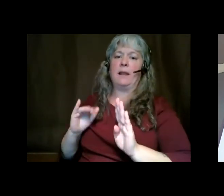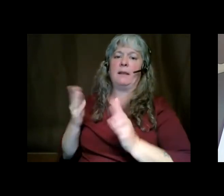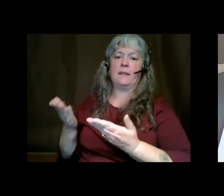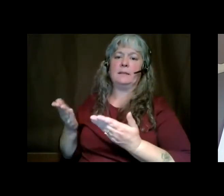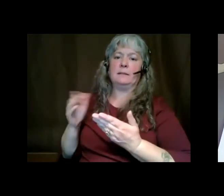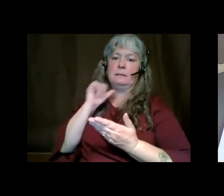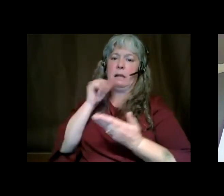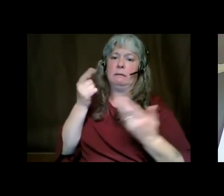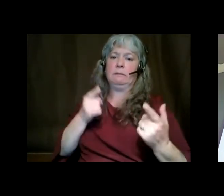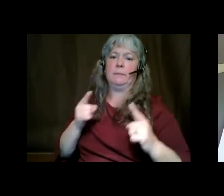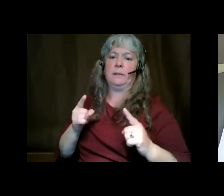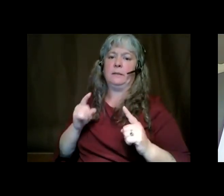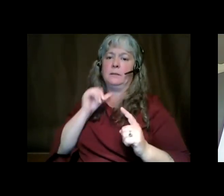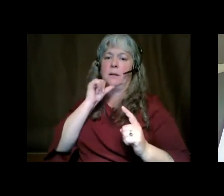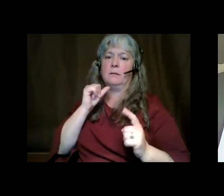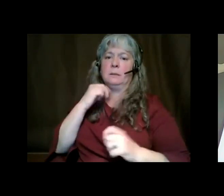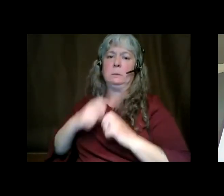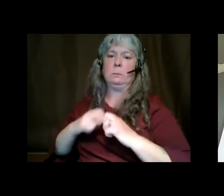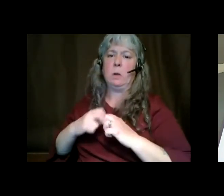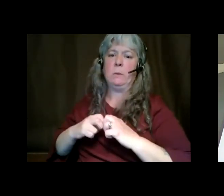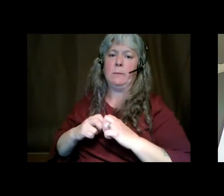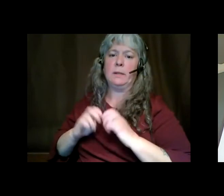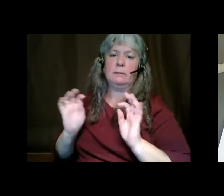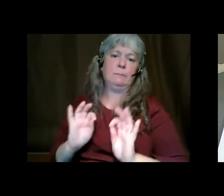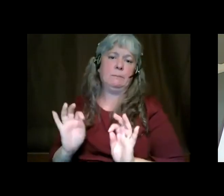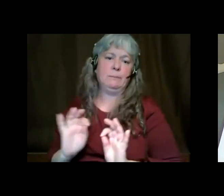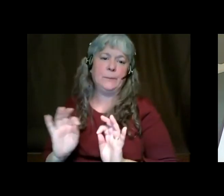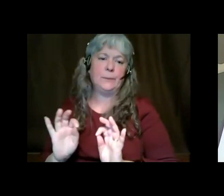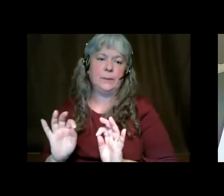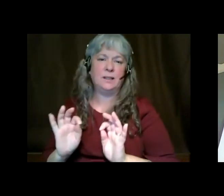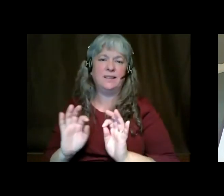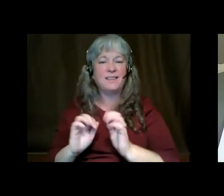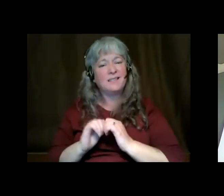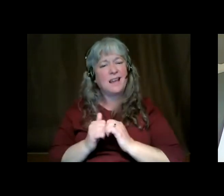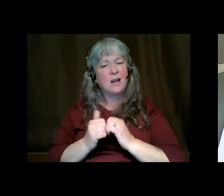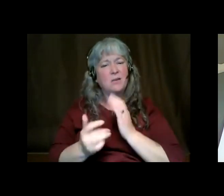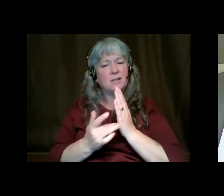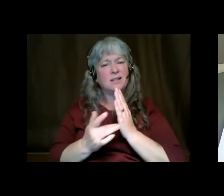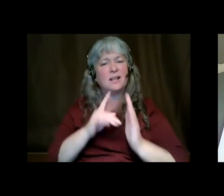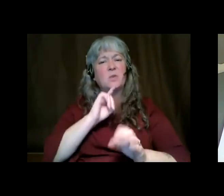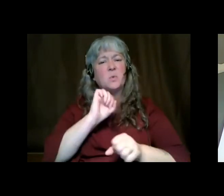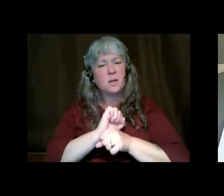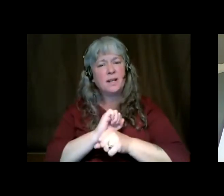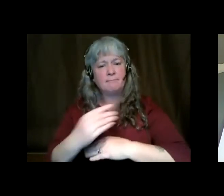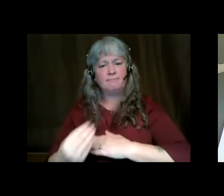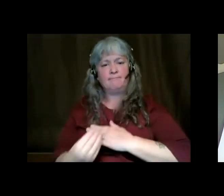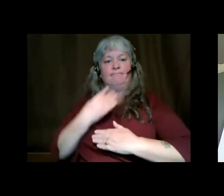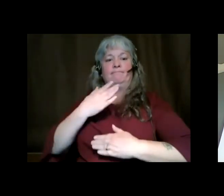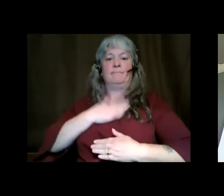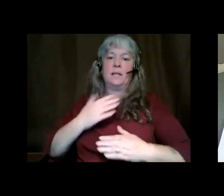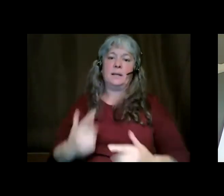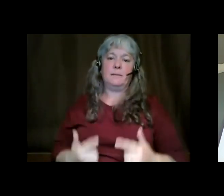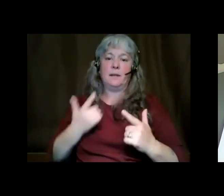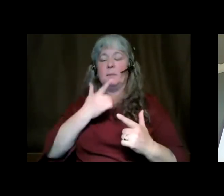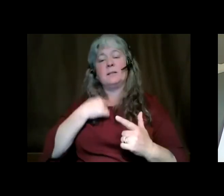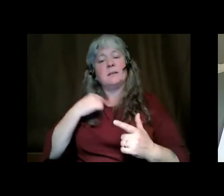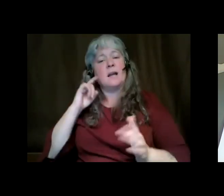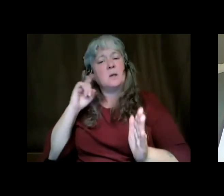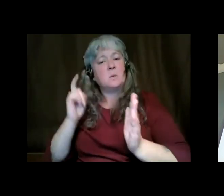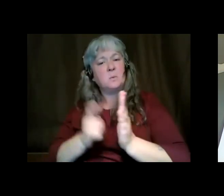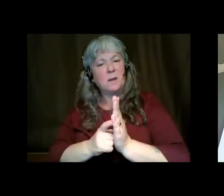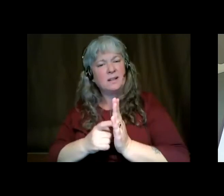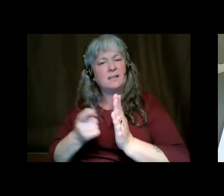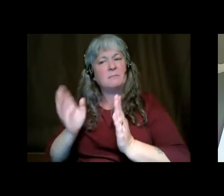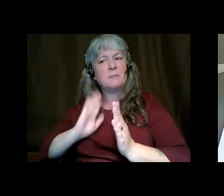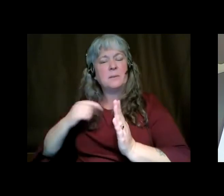pretend like this isn't a problem. And so that's where technology really came into play in my life, because I realized early on that the world around